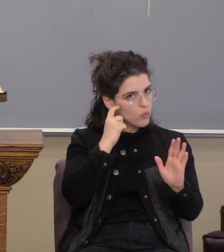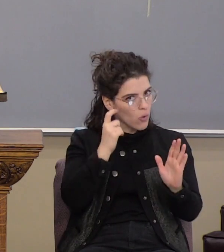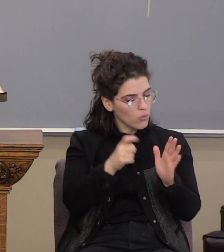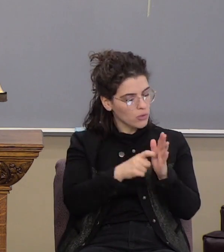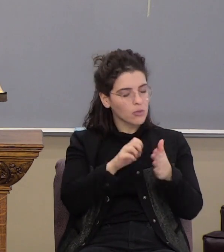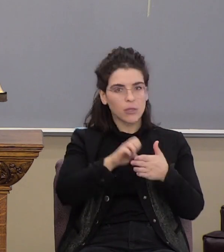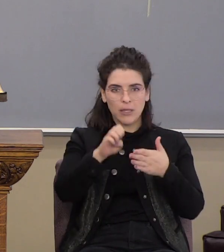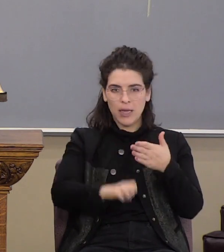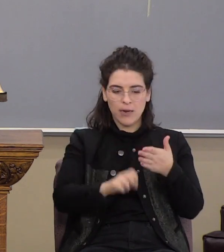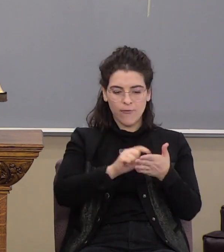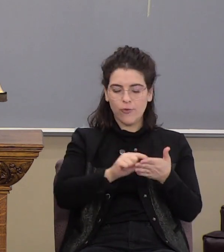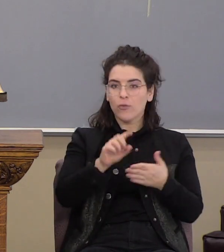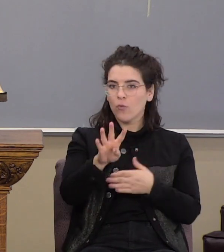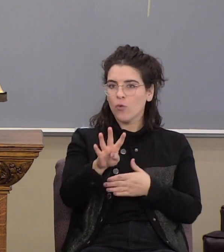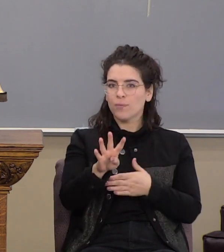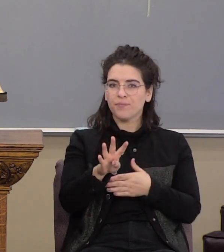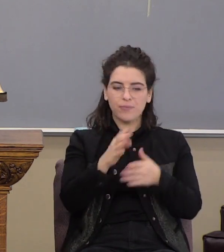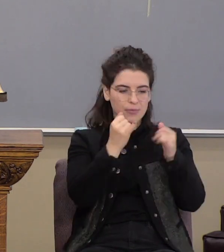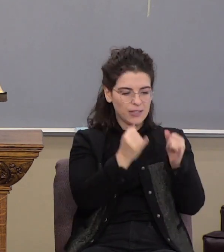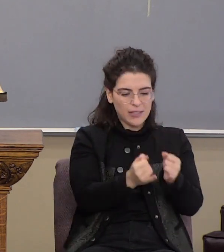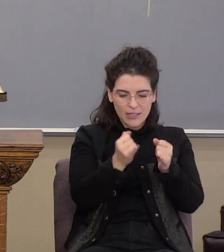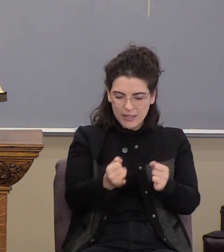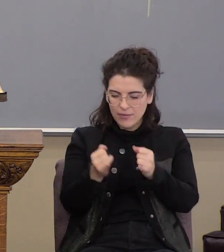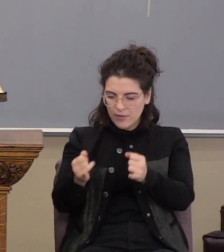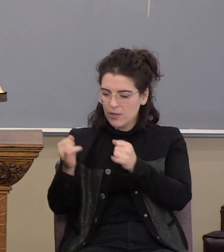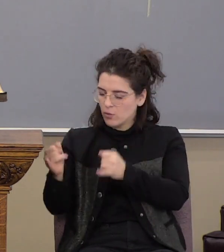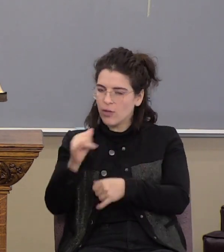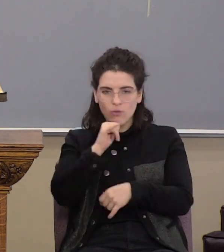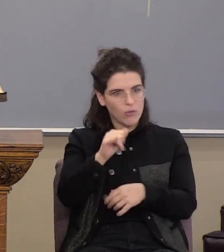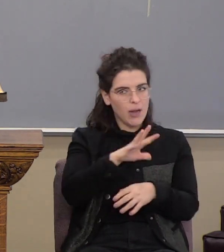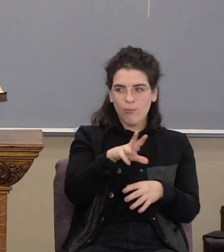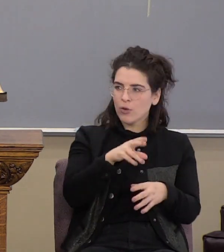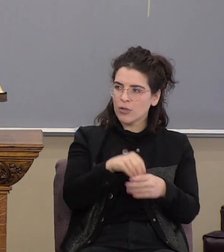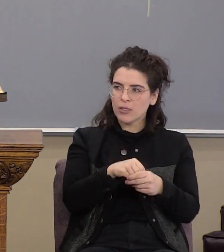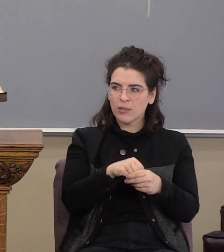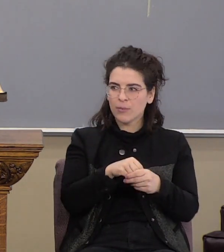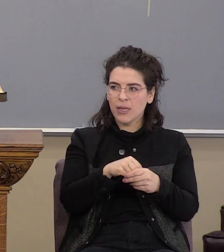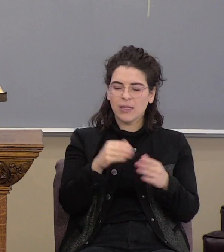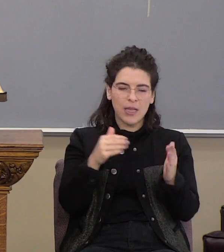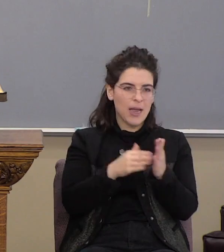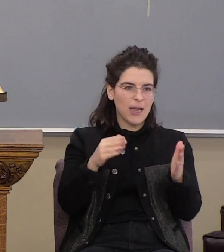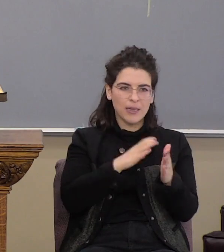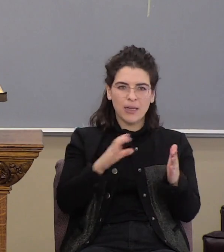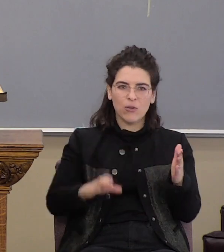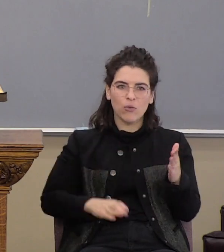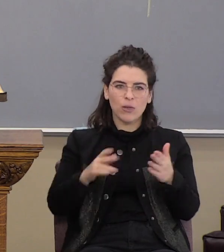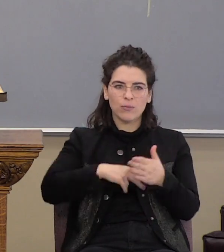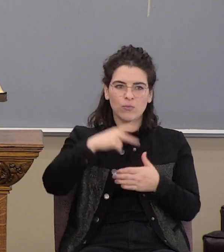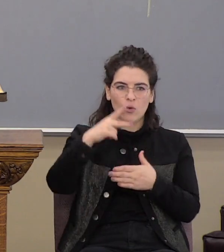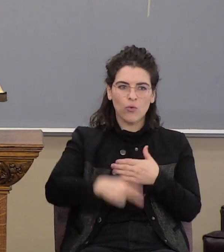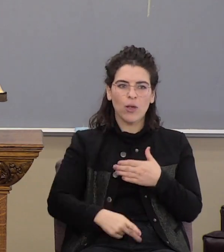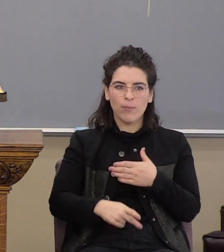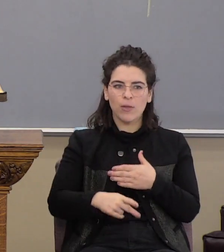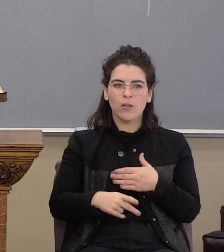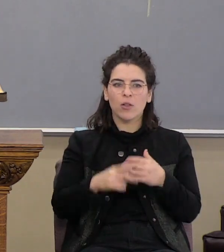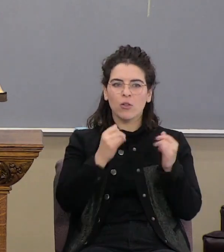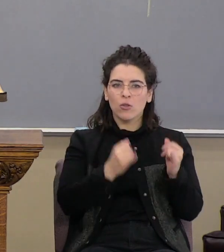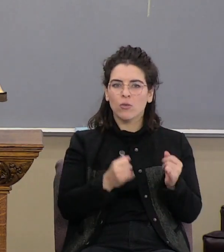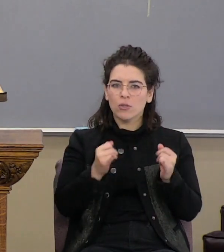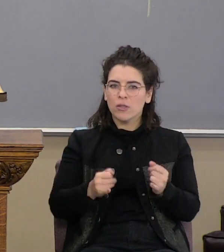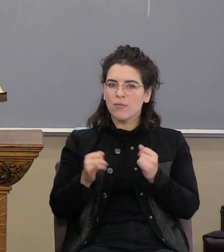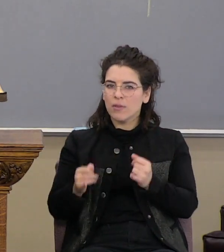4, these individuals that do not participate in the Antichrist program, all right, those